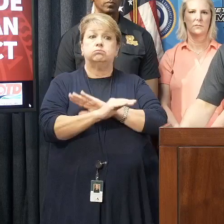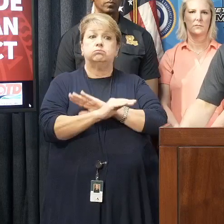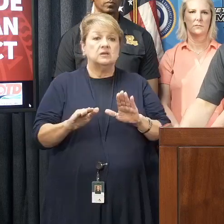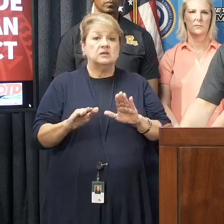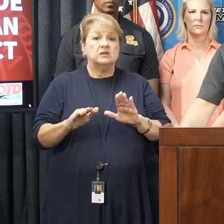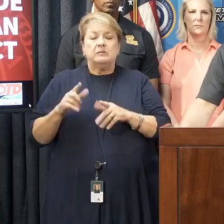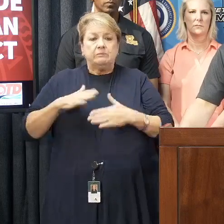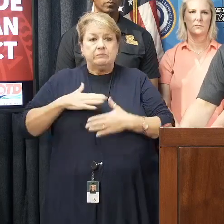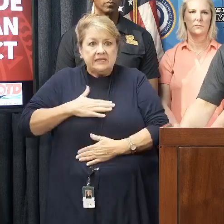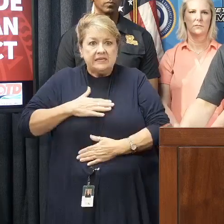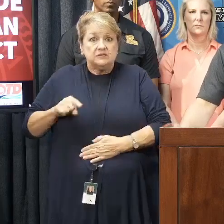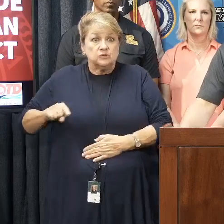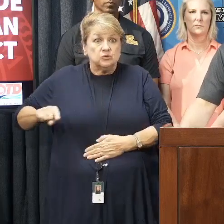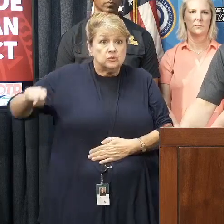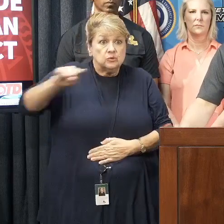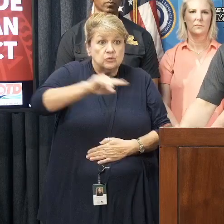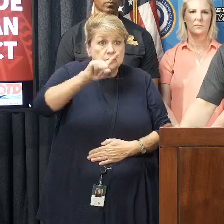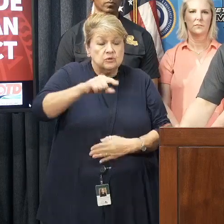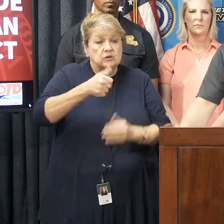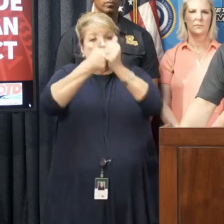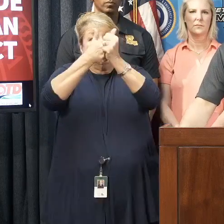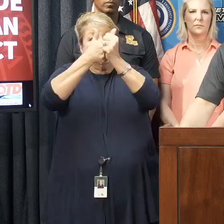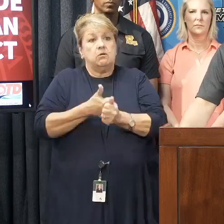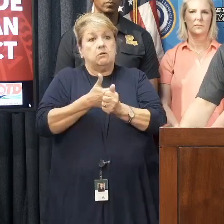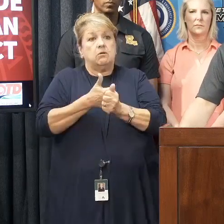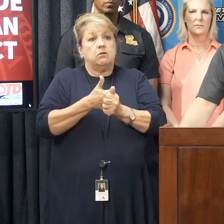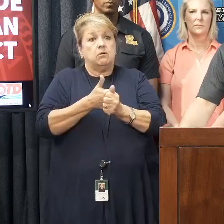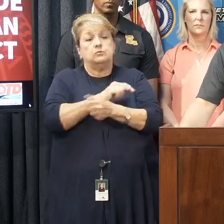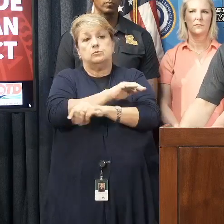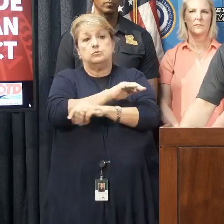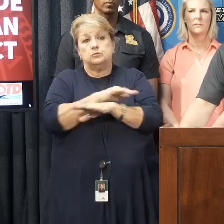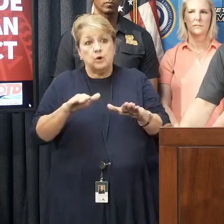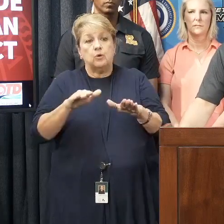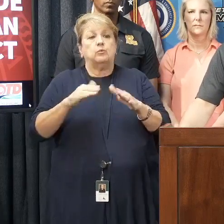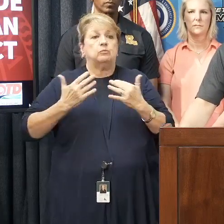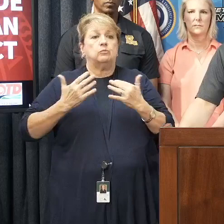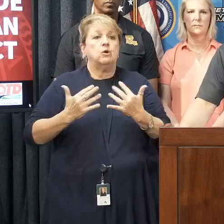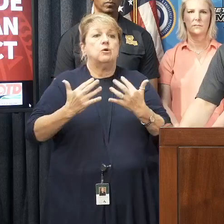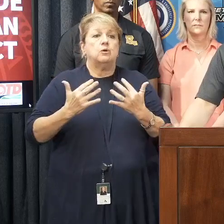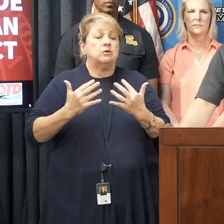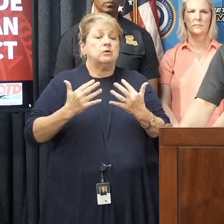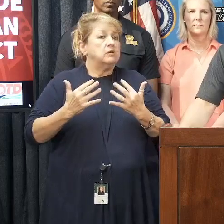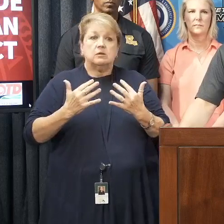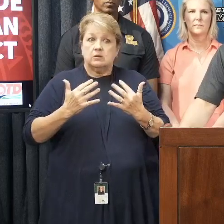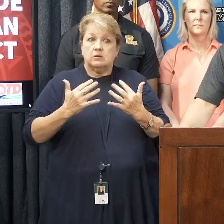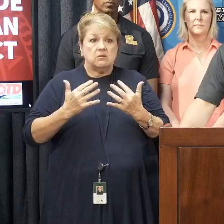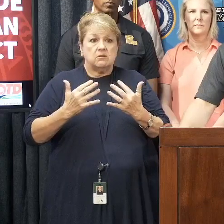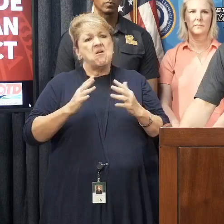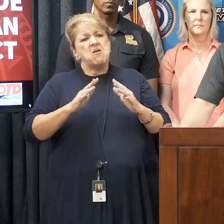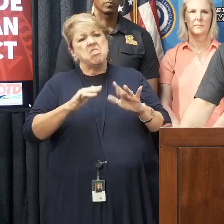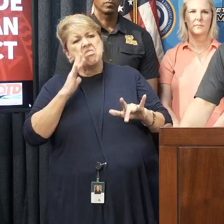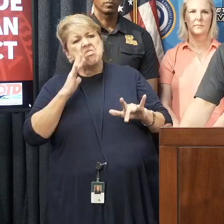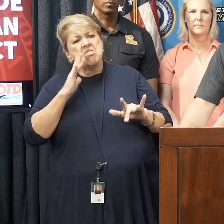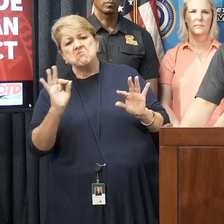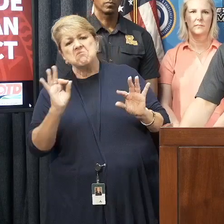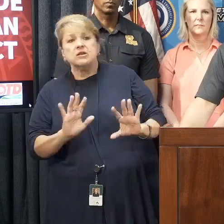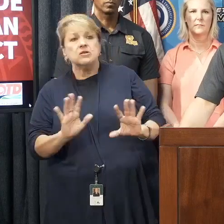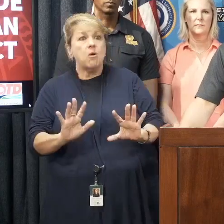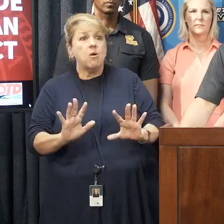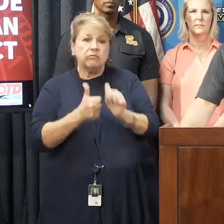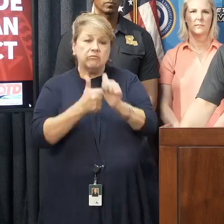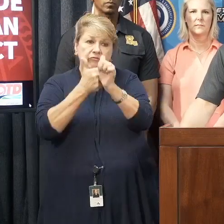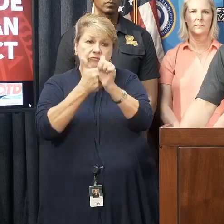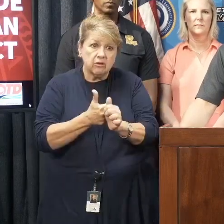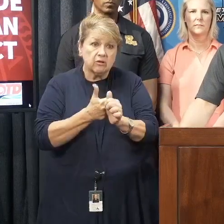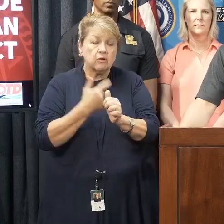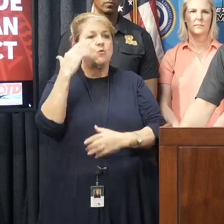with that ban. We desperately need everyone's help in adhering to this order. We know a lot about